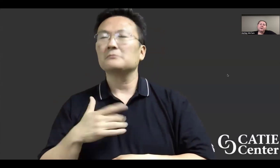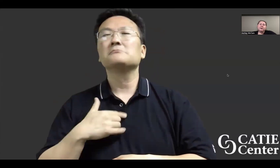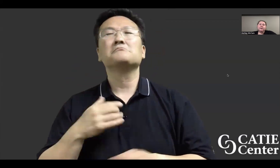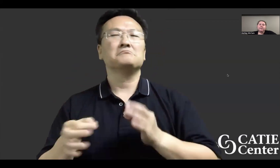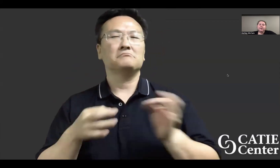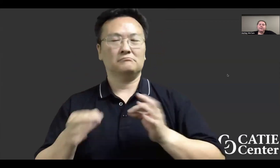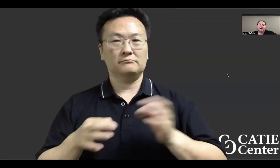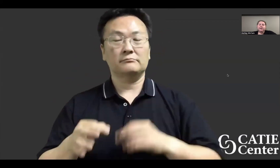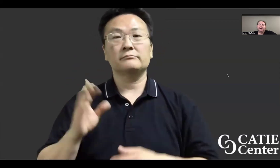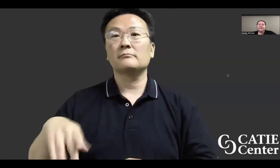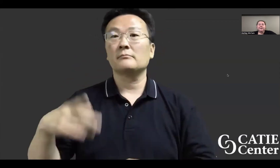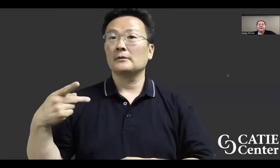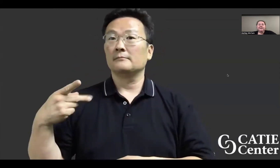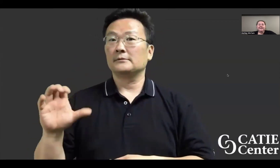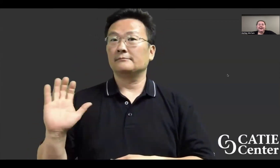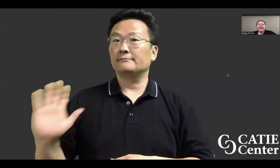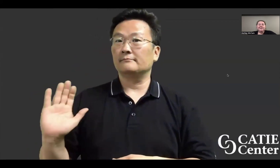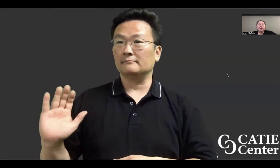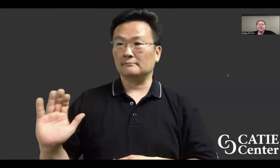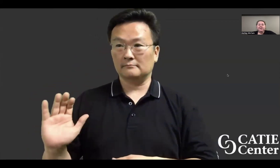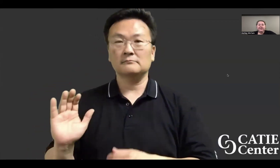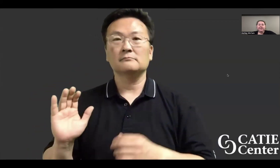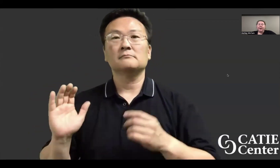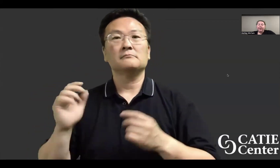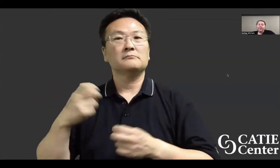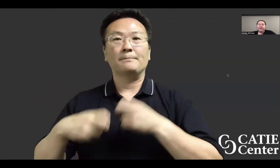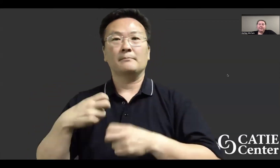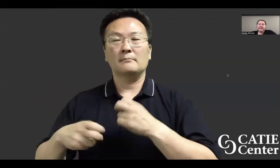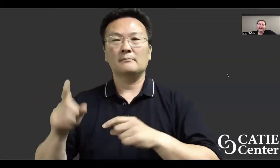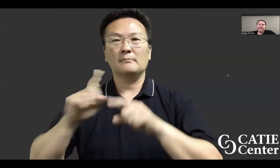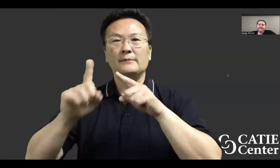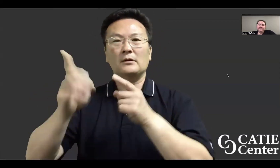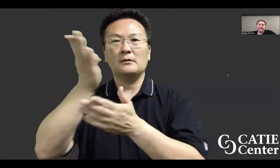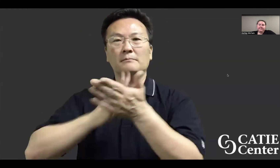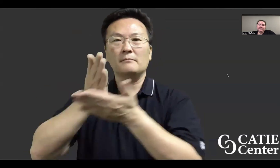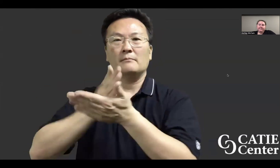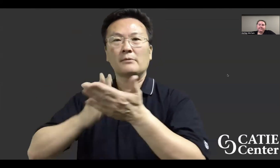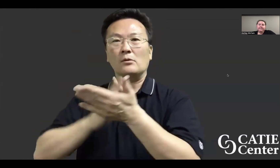Here are some considerations when you're deciding to purchase either a Mac or a PC.